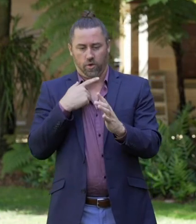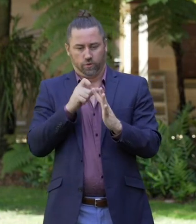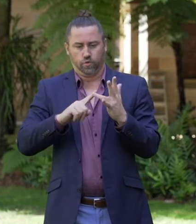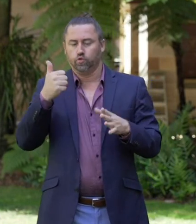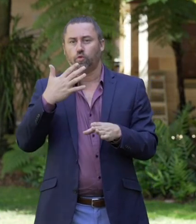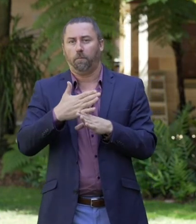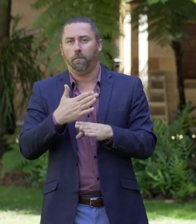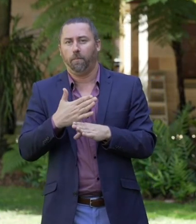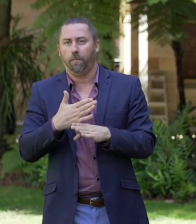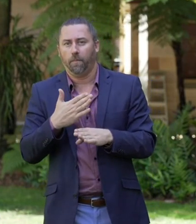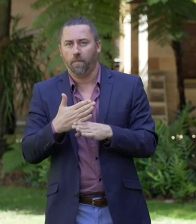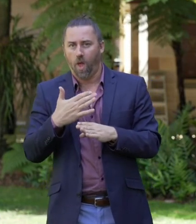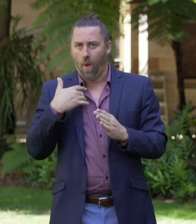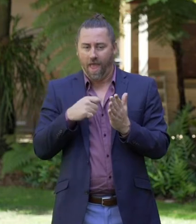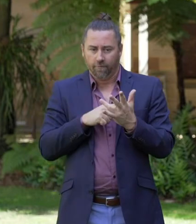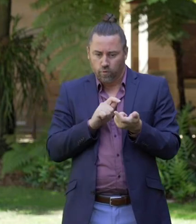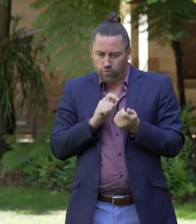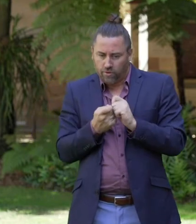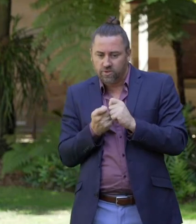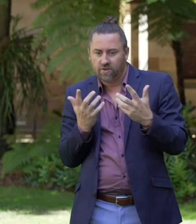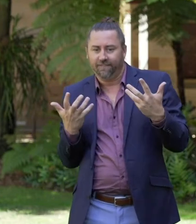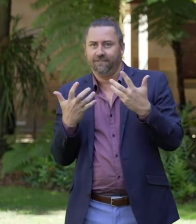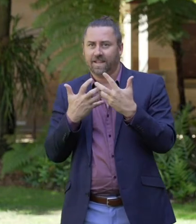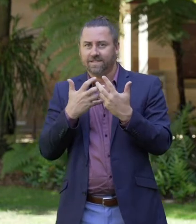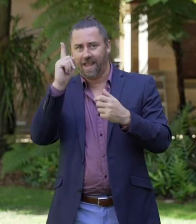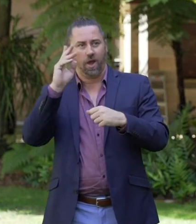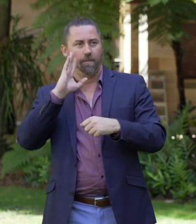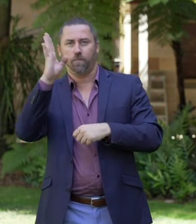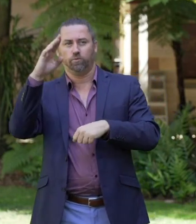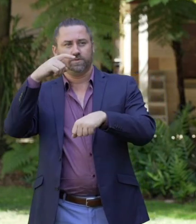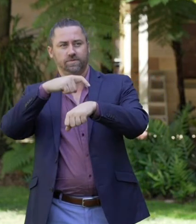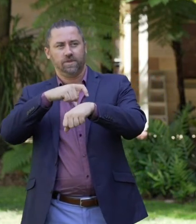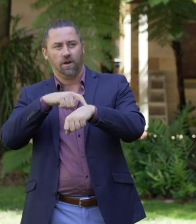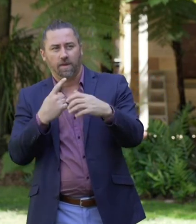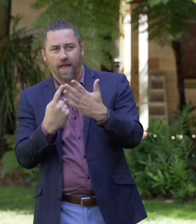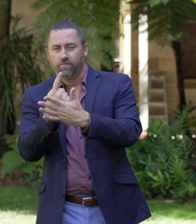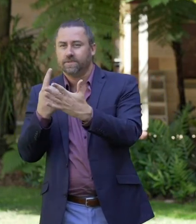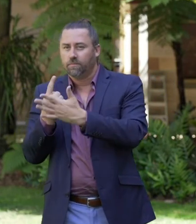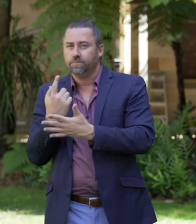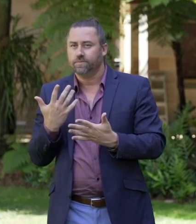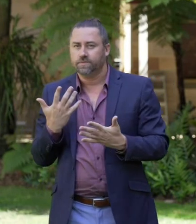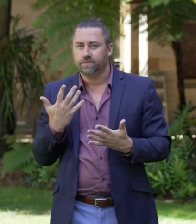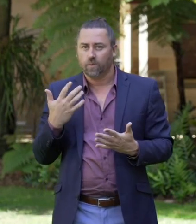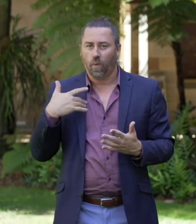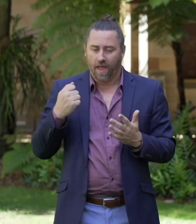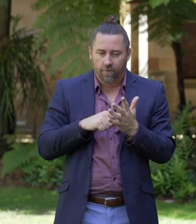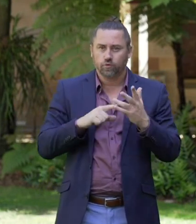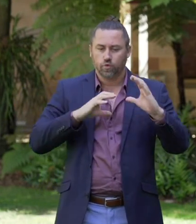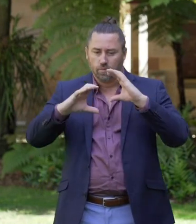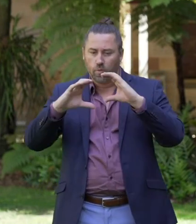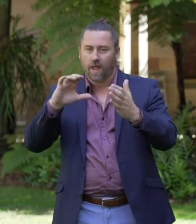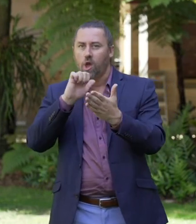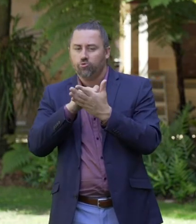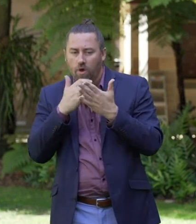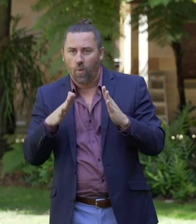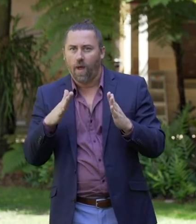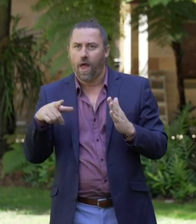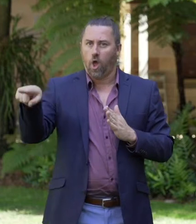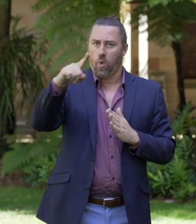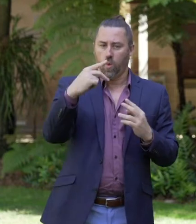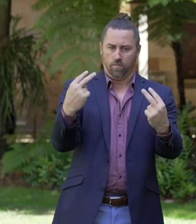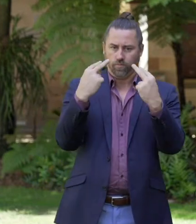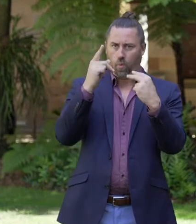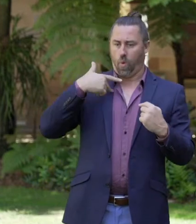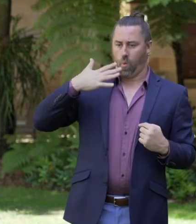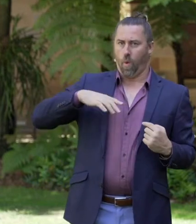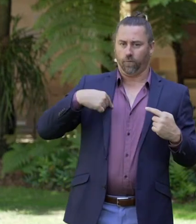that we are adjusting ourselves to the 21st century and the way in which communication, the public service